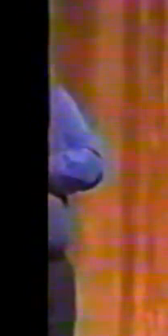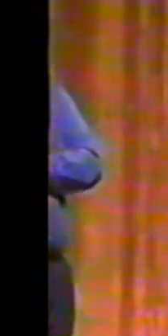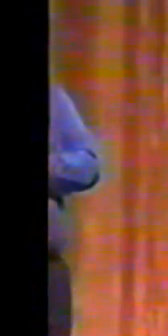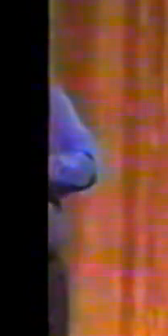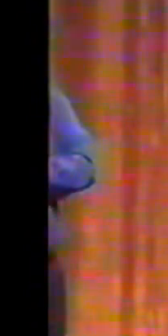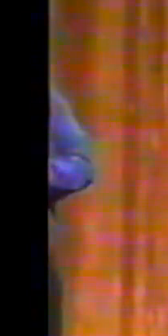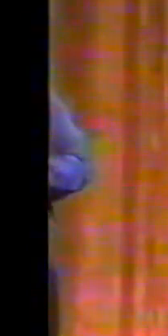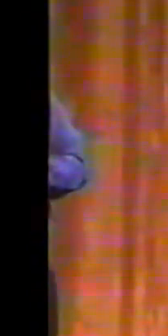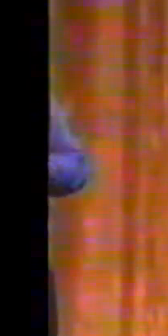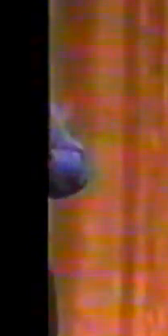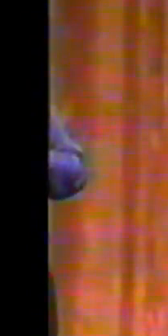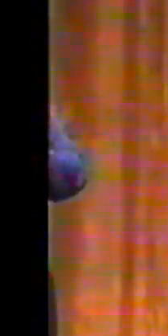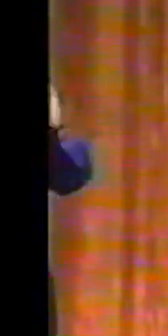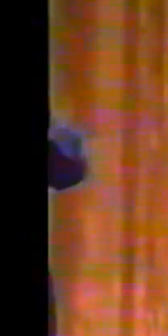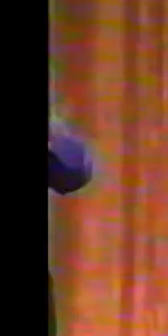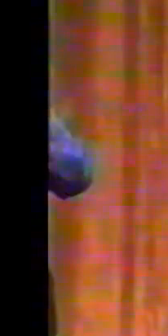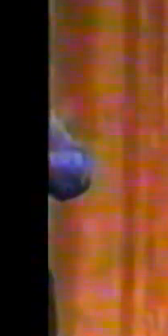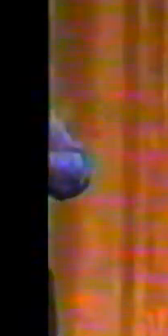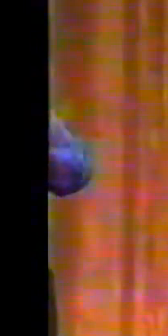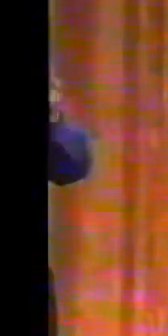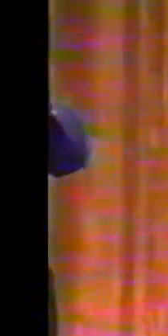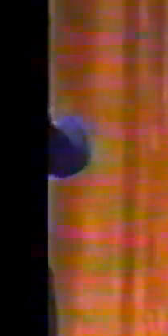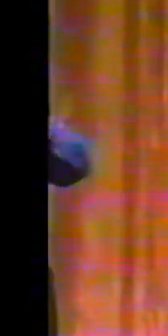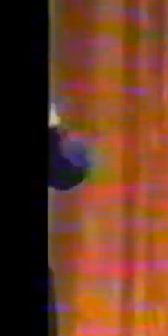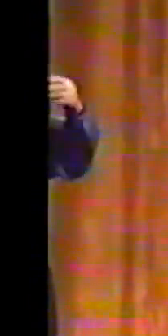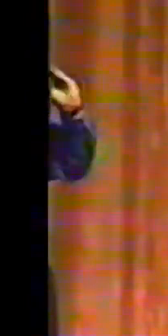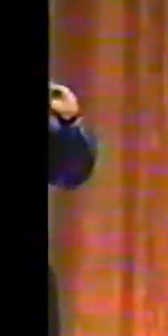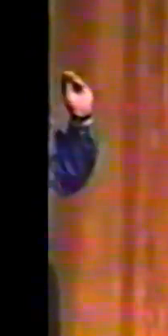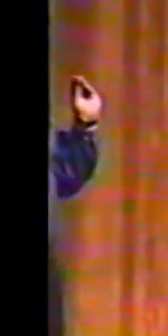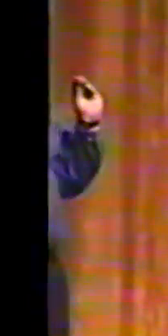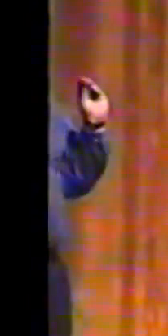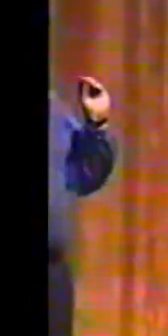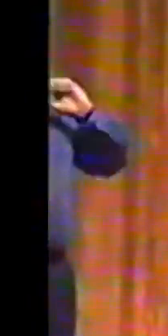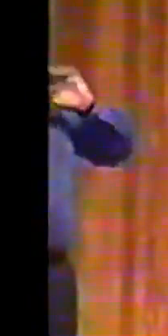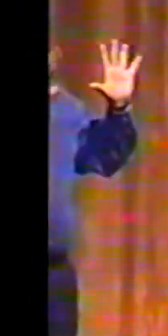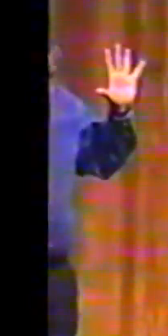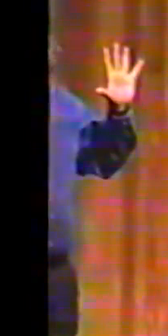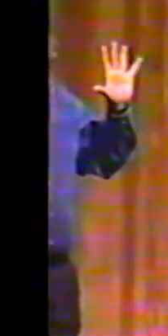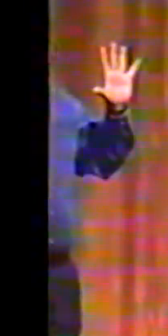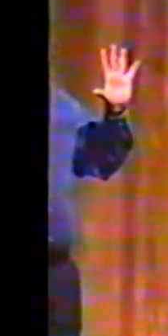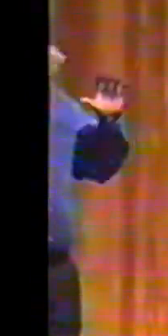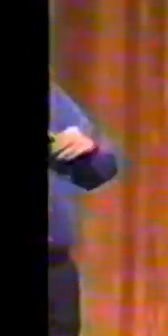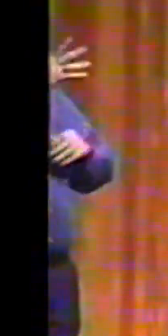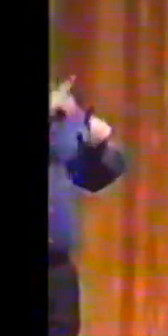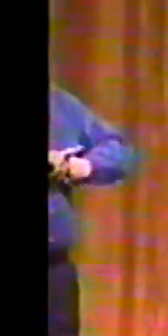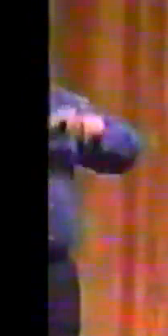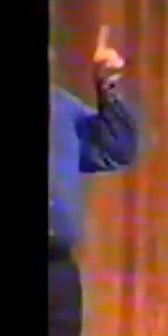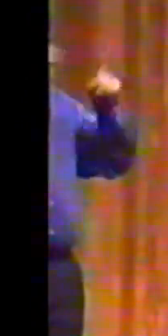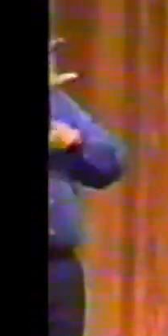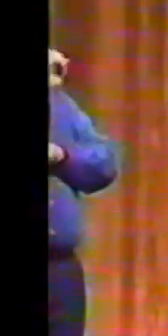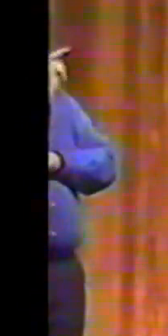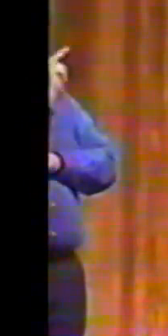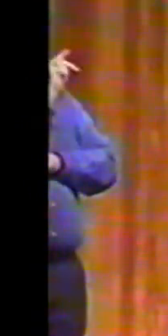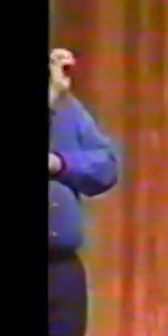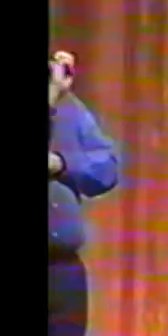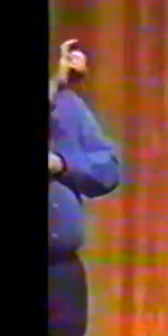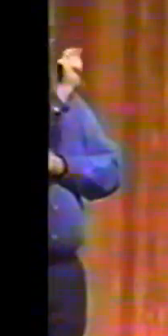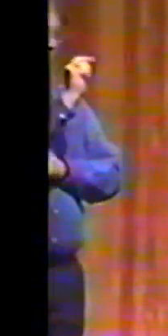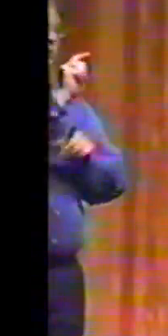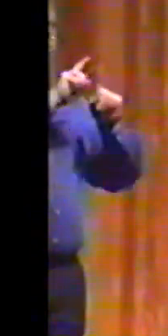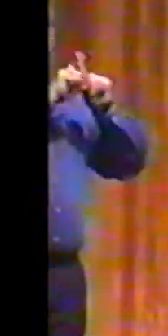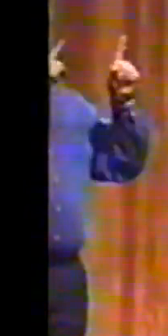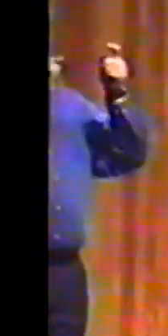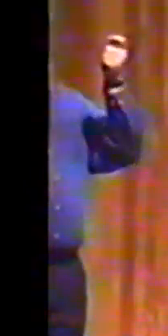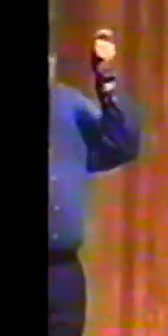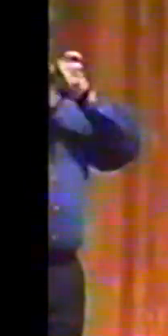story? It clearly would have put it all in a different context. It would not have changed the basic facts. It would